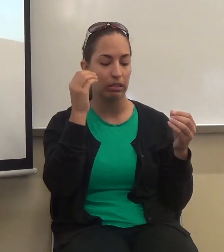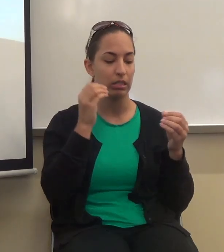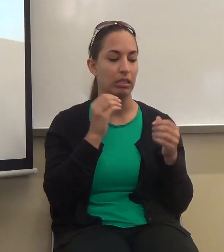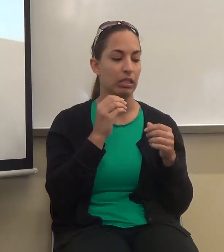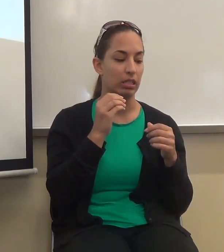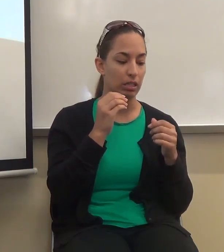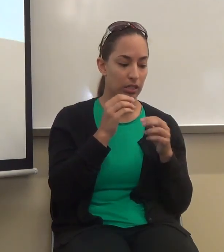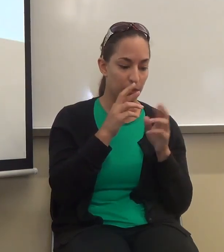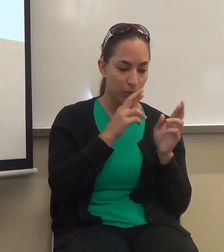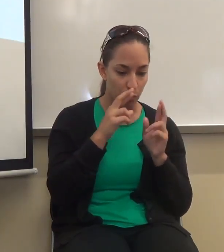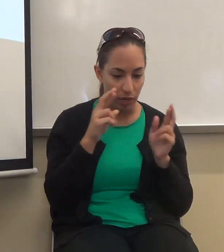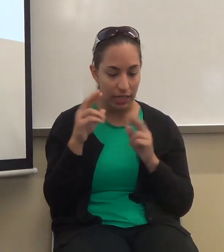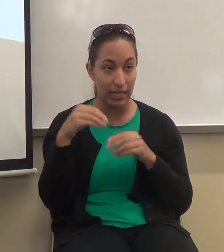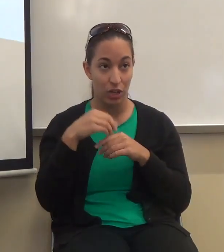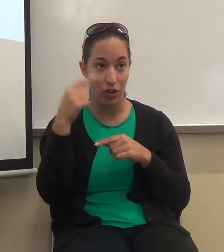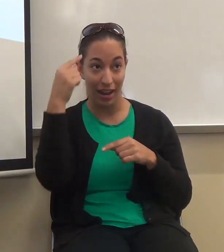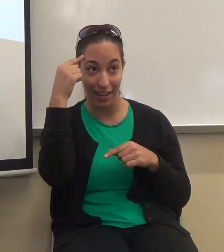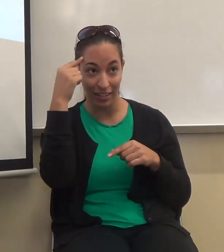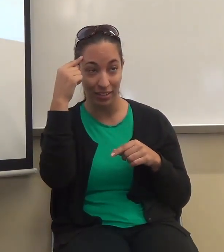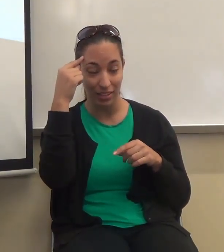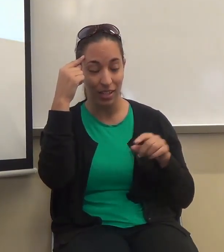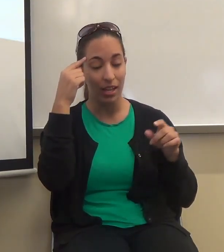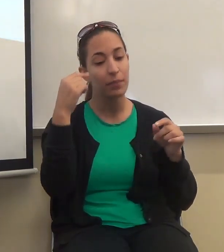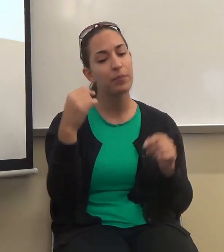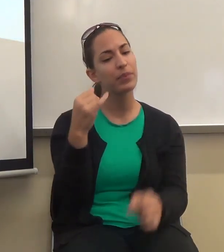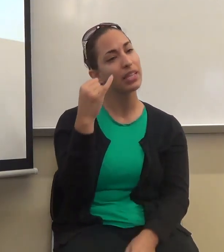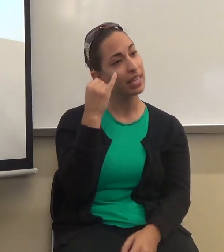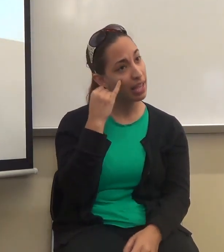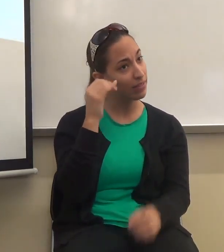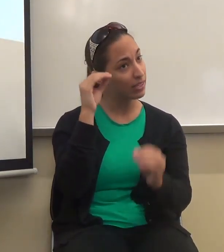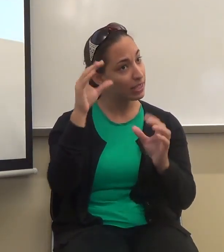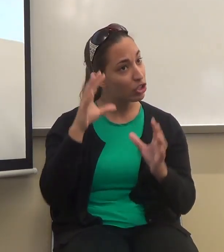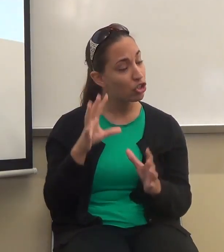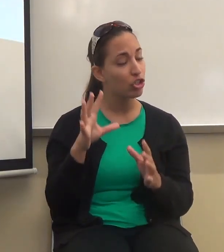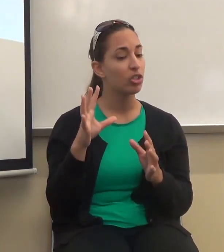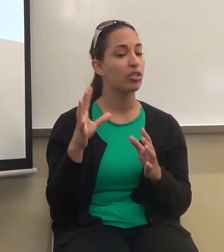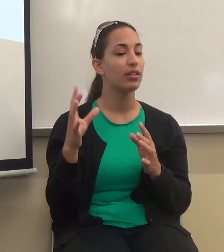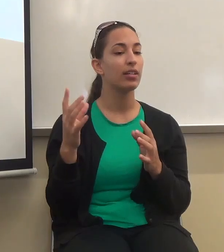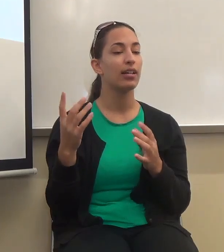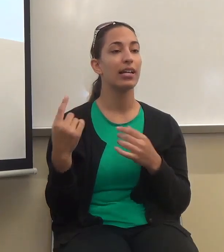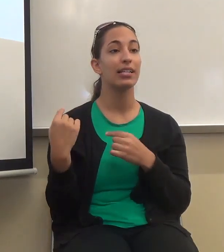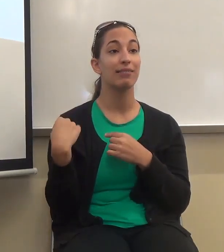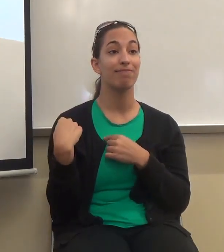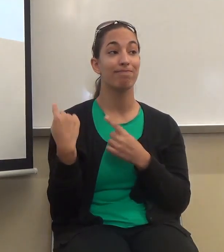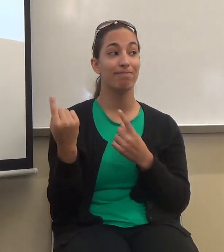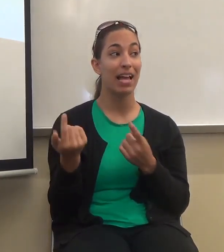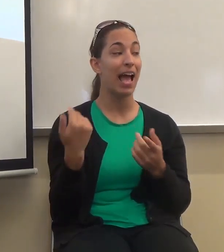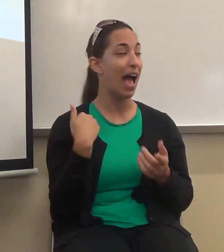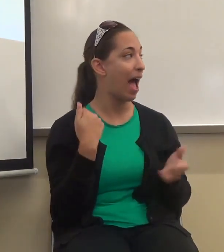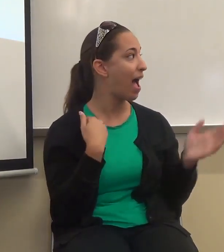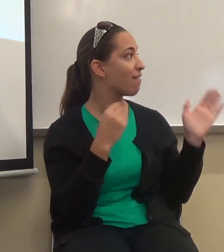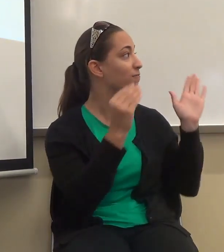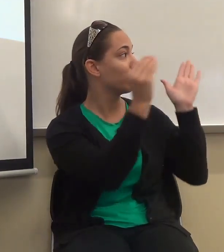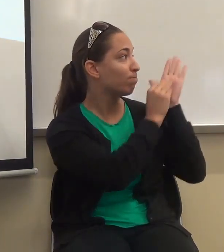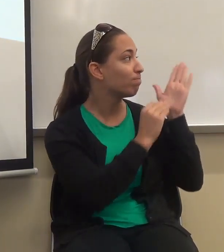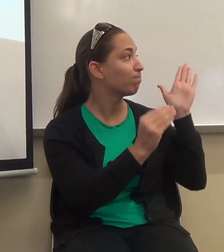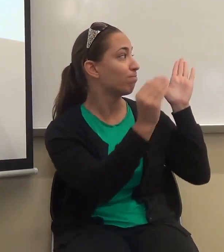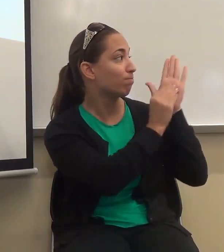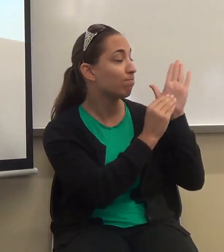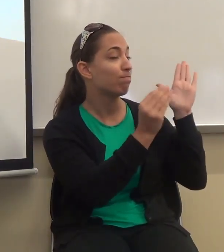head is, if a teacher has had something up here on the board over and